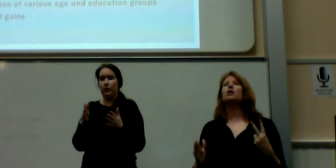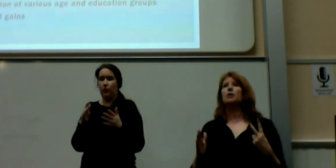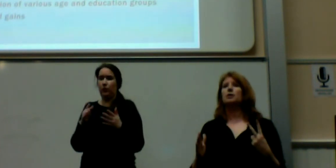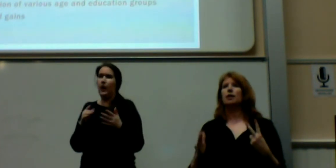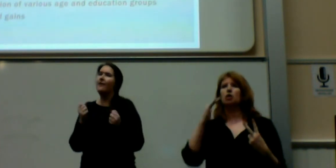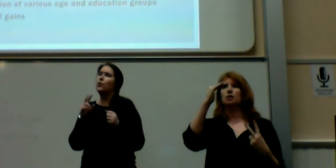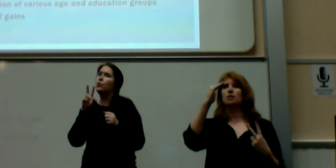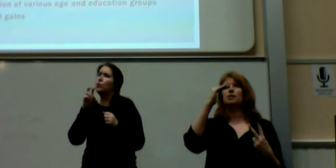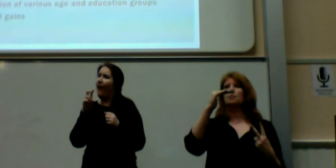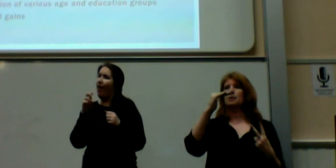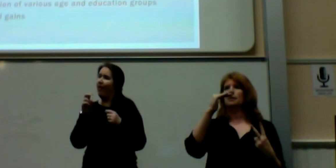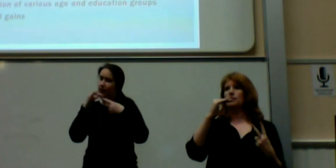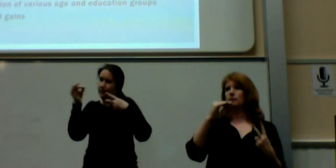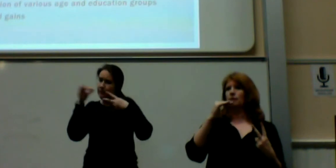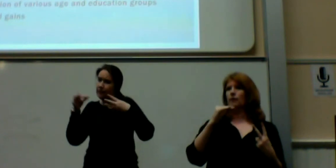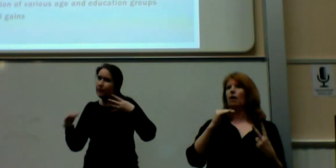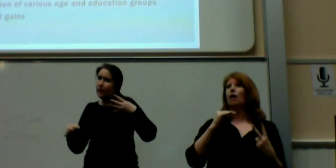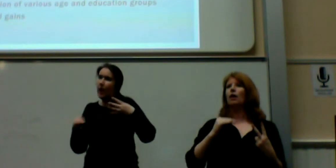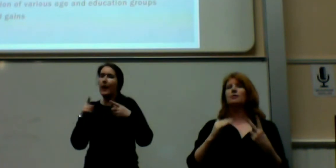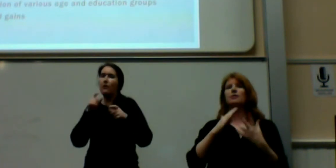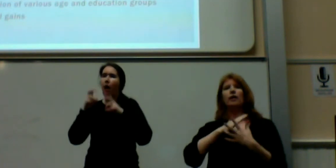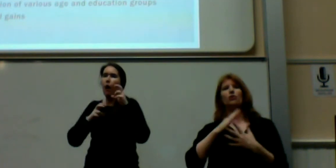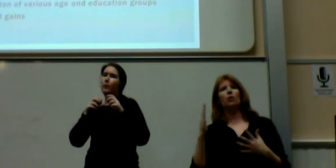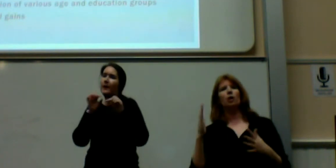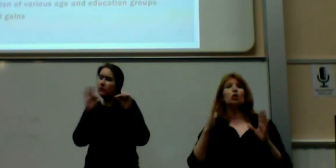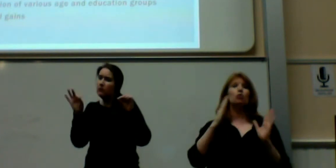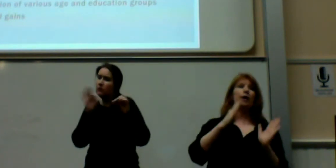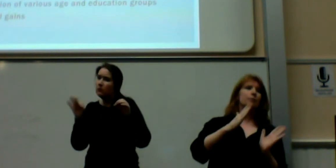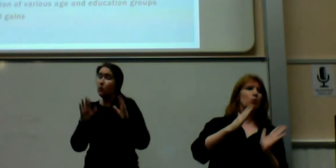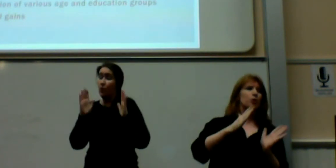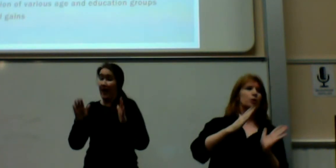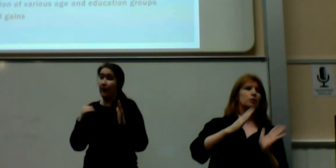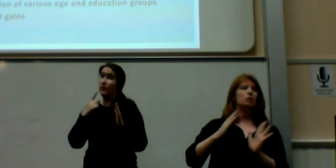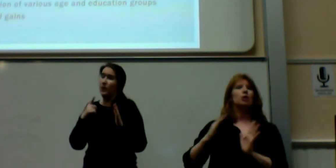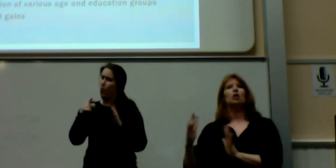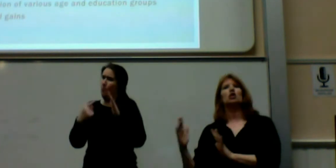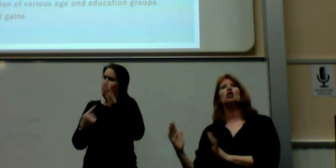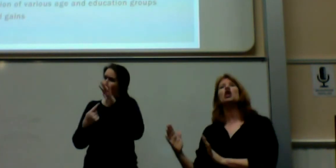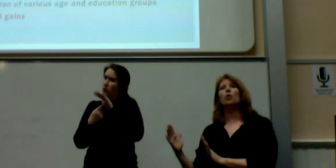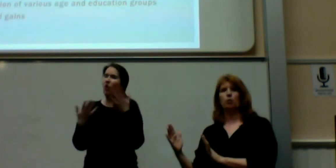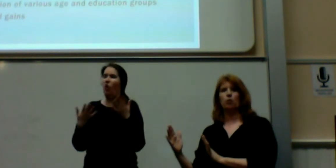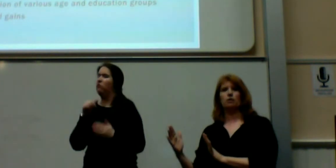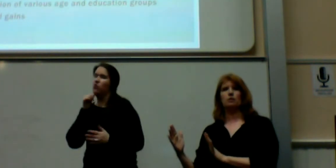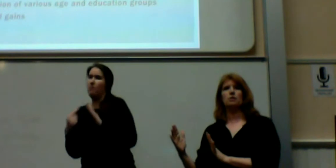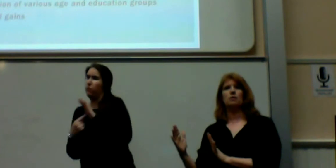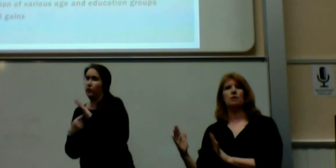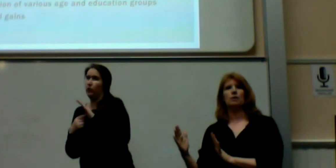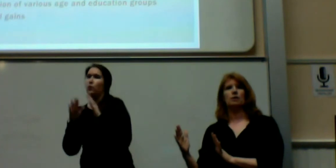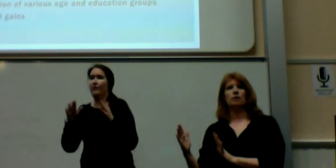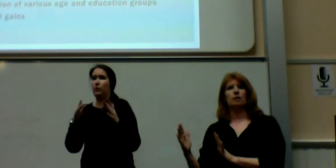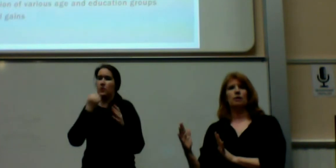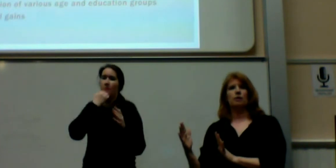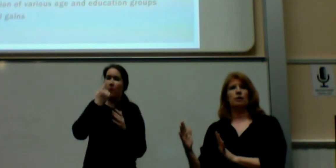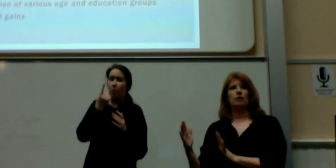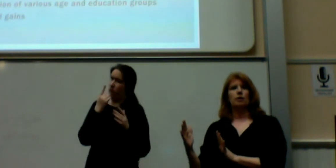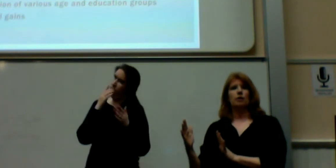12 argumentation statements on a scale from great importance to no importance.